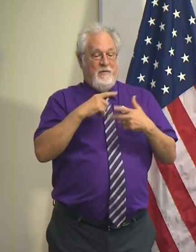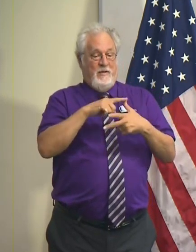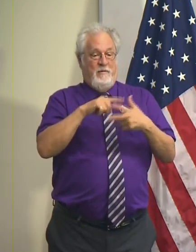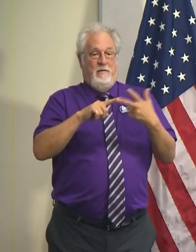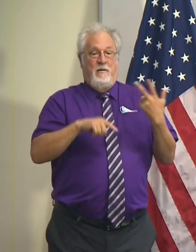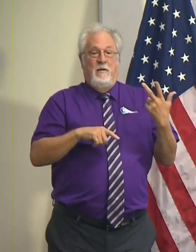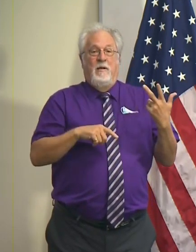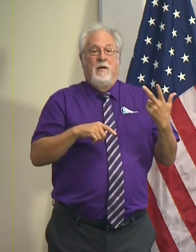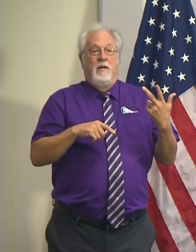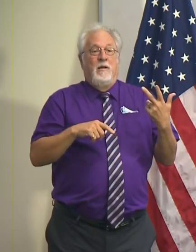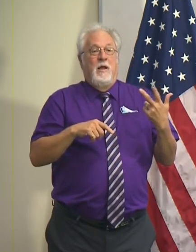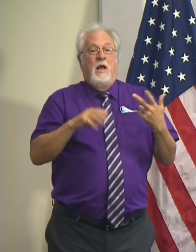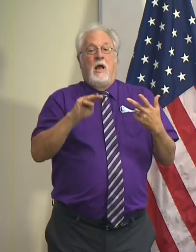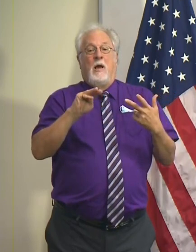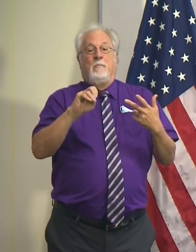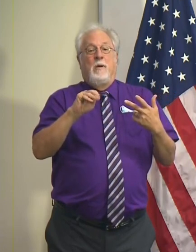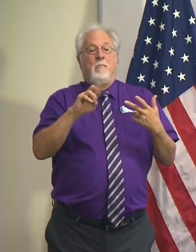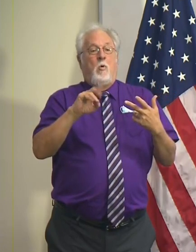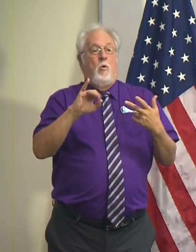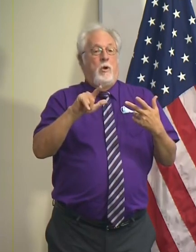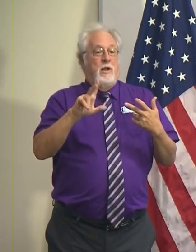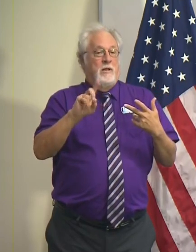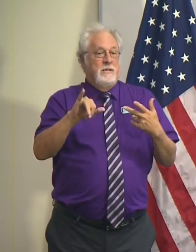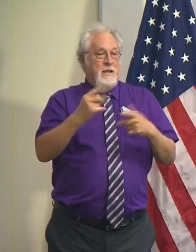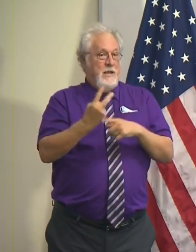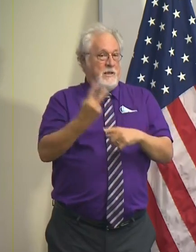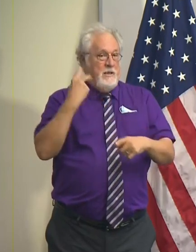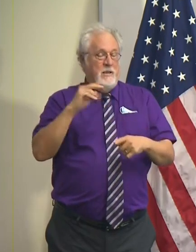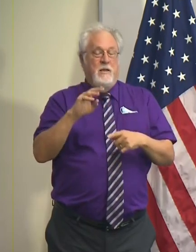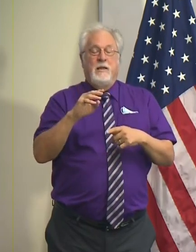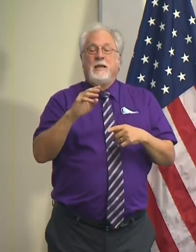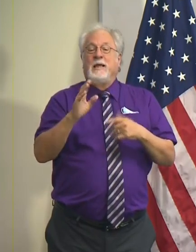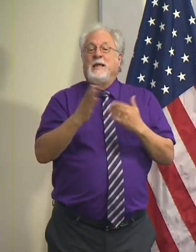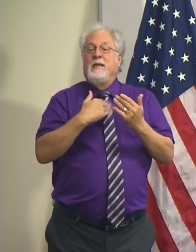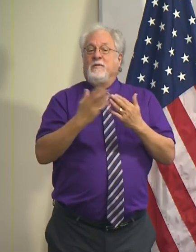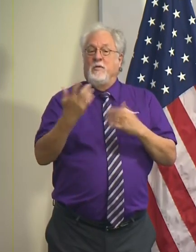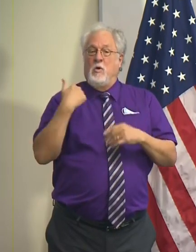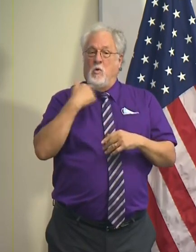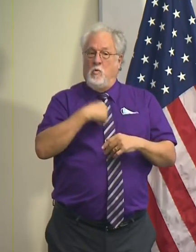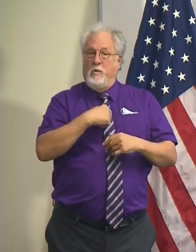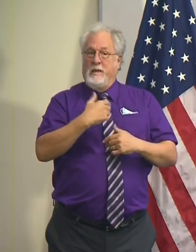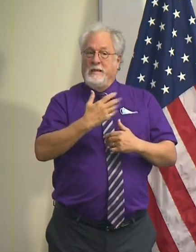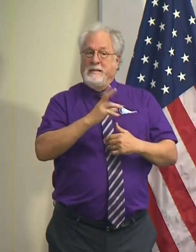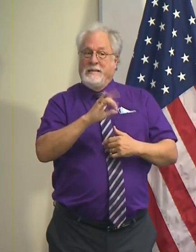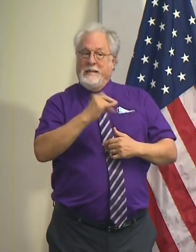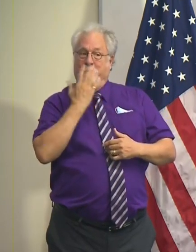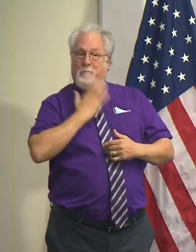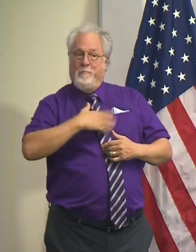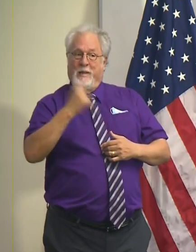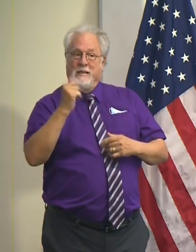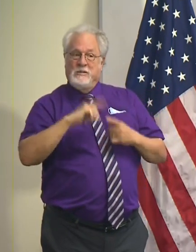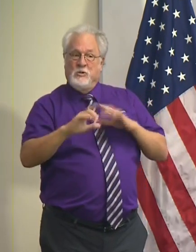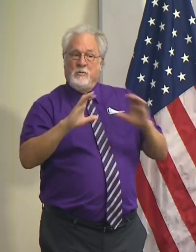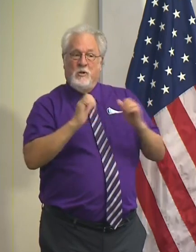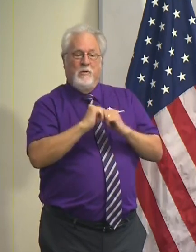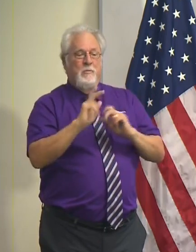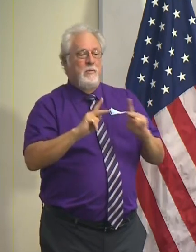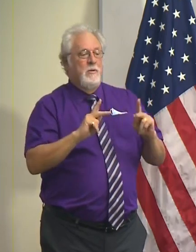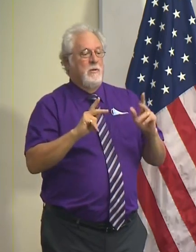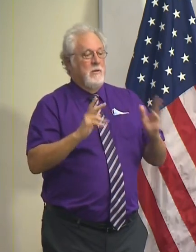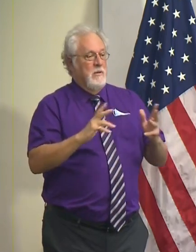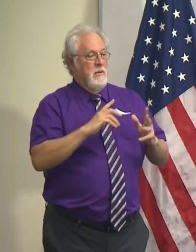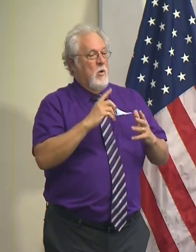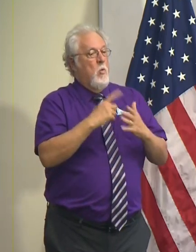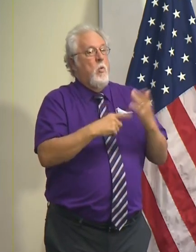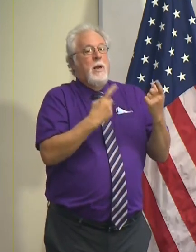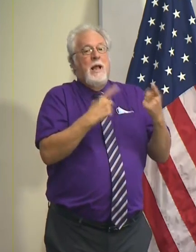recent experience of Memorial Day, even though we did our very best to try to communicate with people